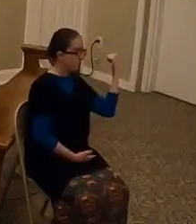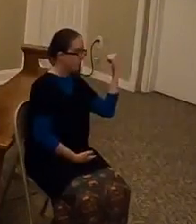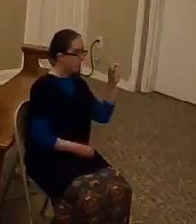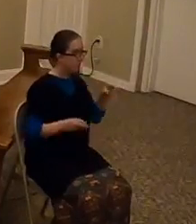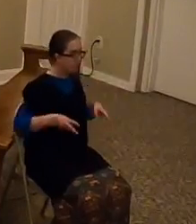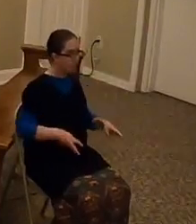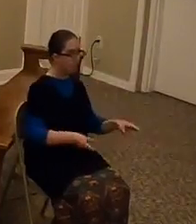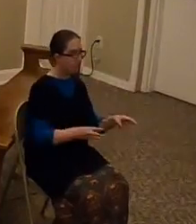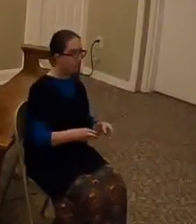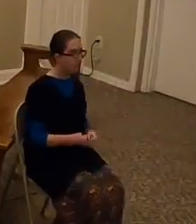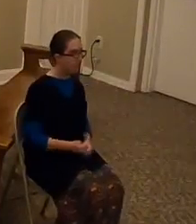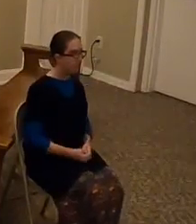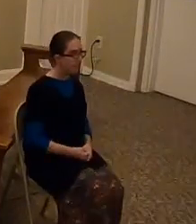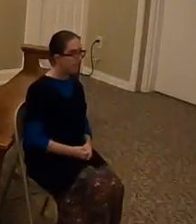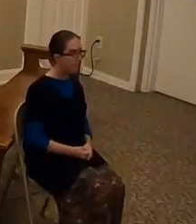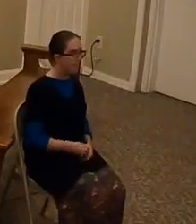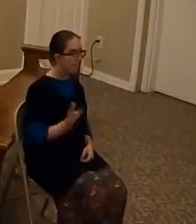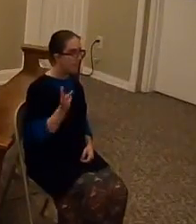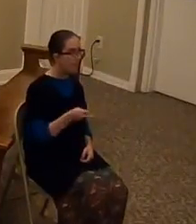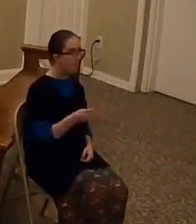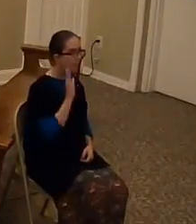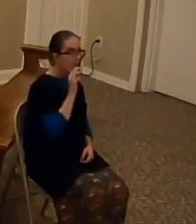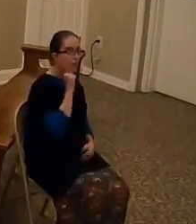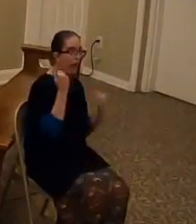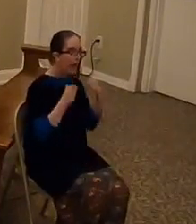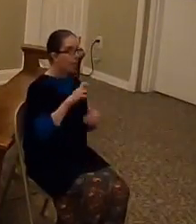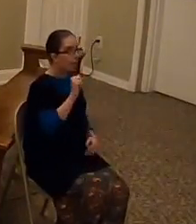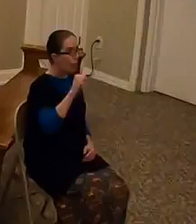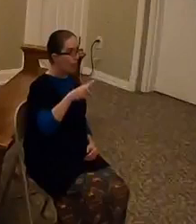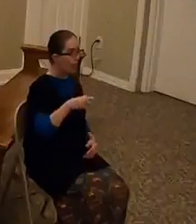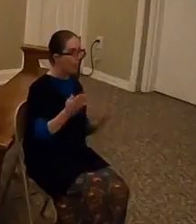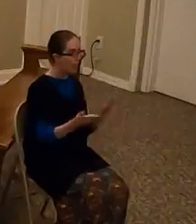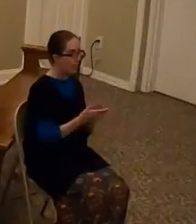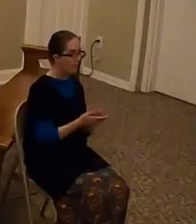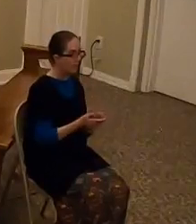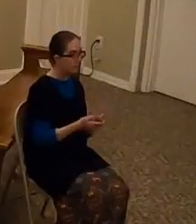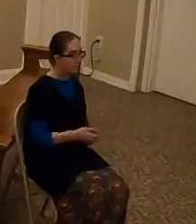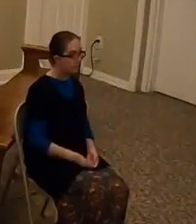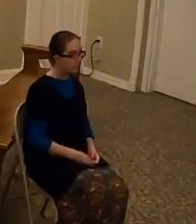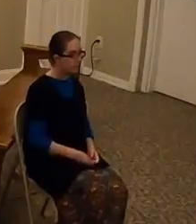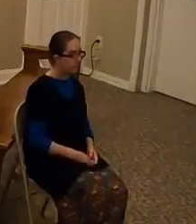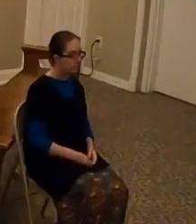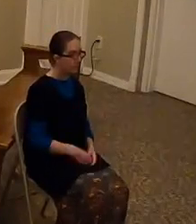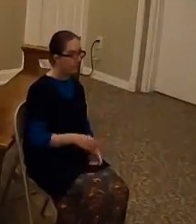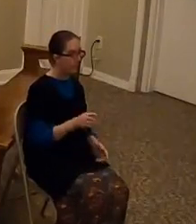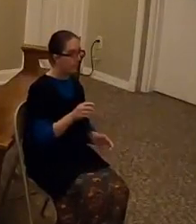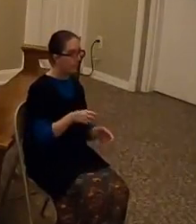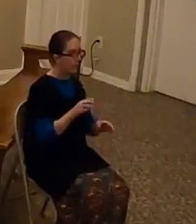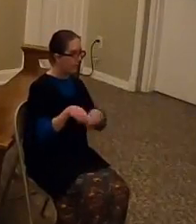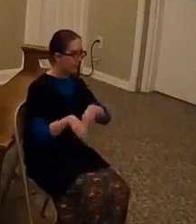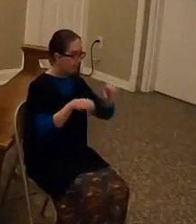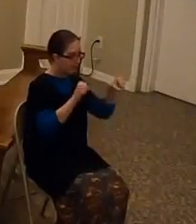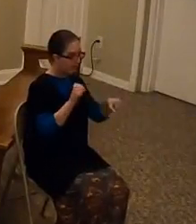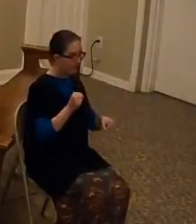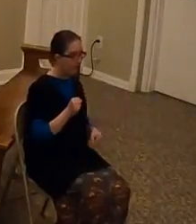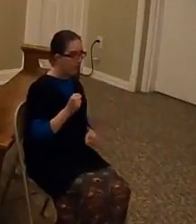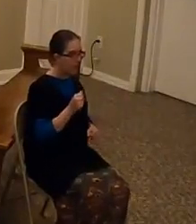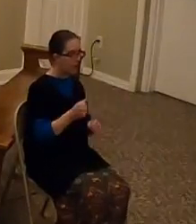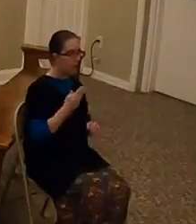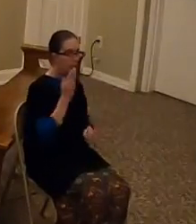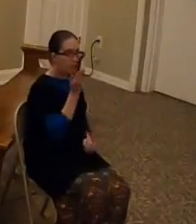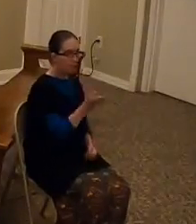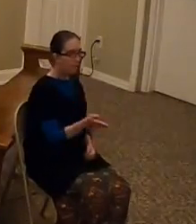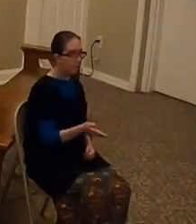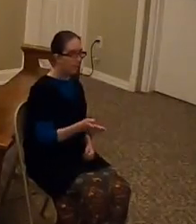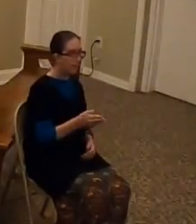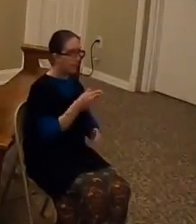Hallelujah. Amen. We ain't going to have rap here. There you go. So what he does, they're over there